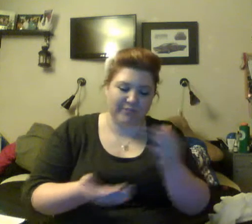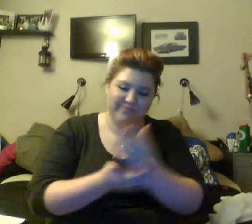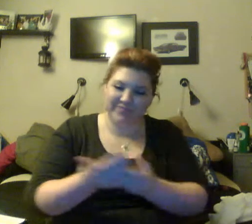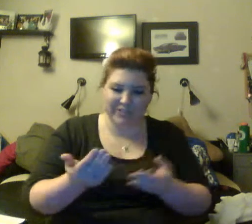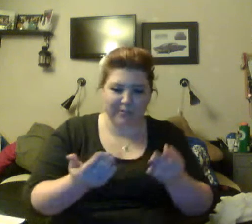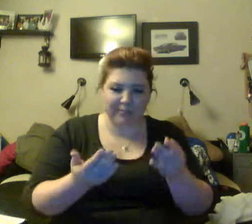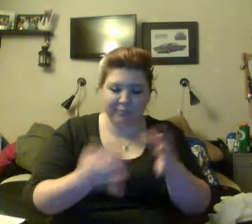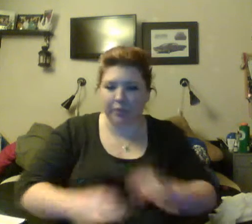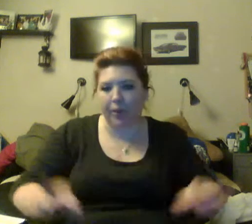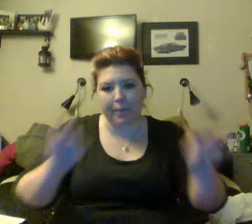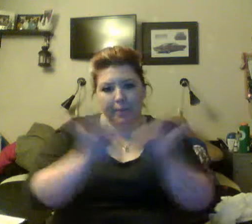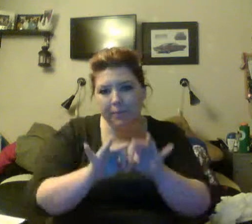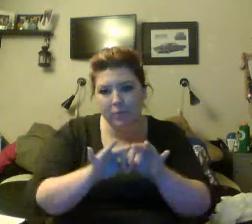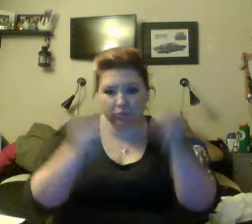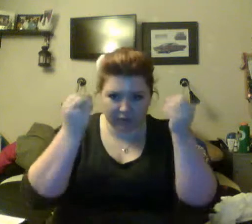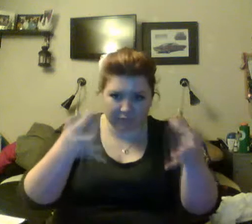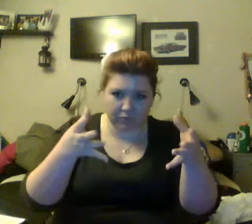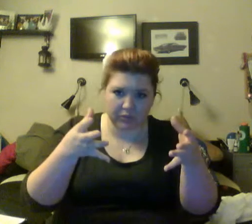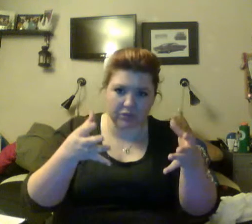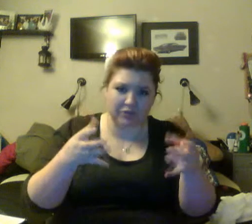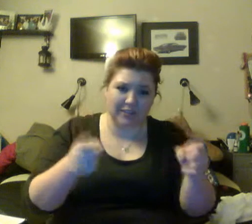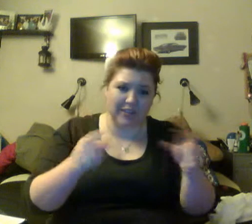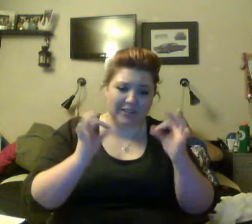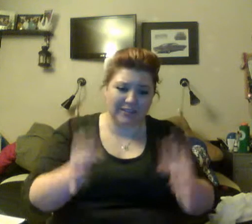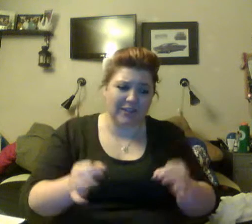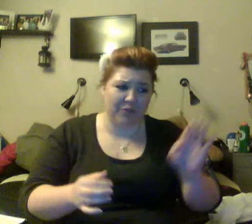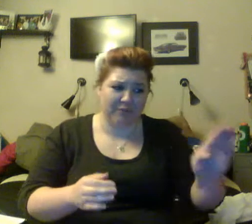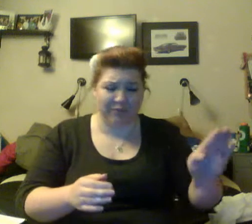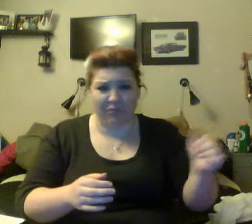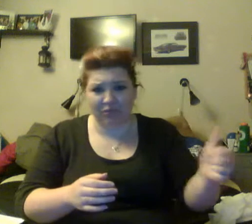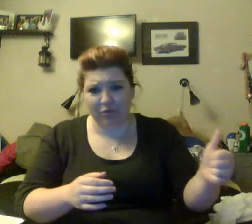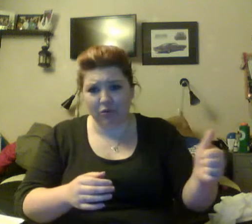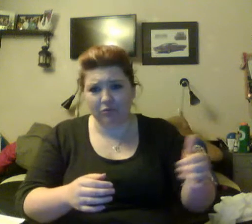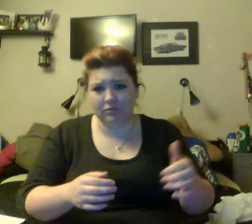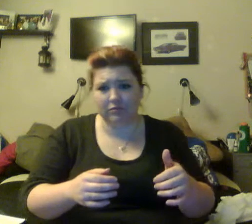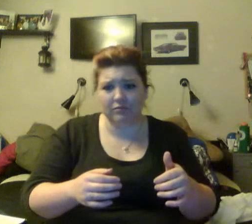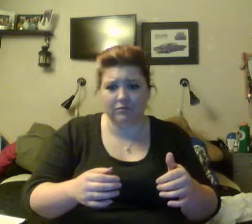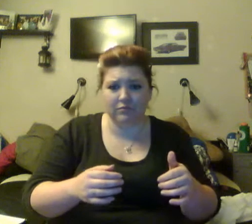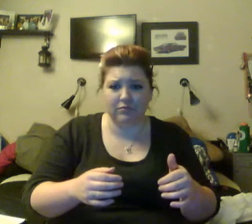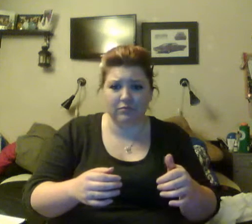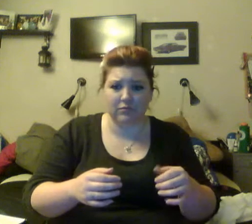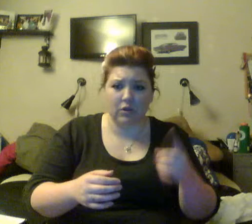that they determine on their own from their area. It could be, one time I had a gentleman talk